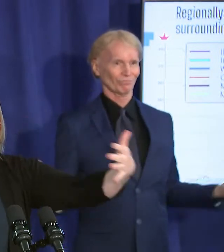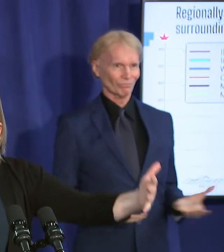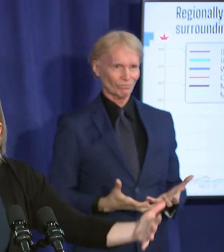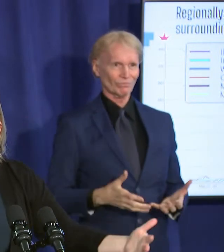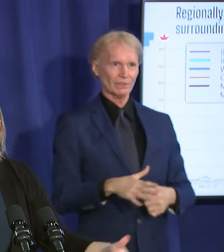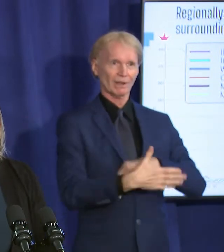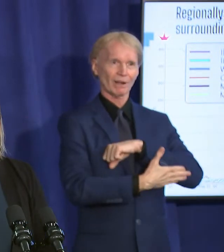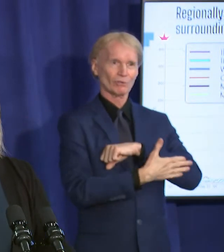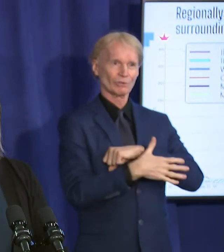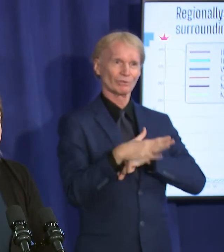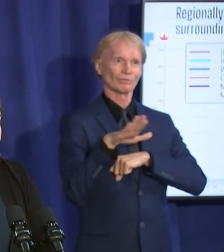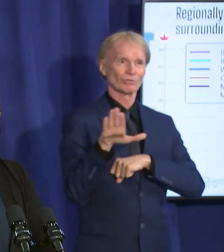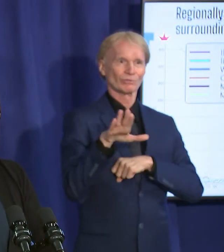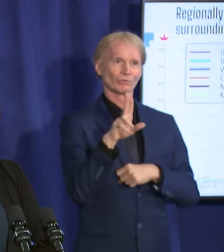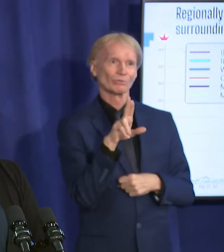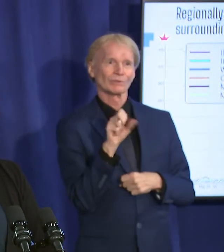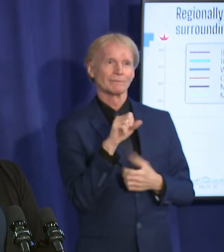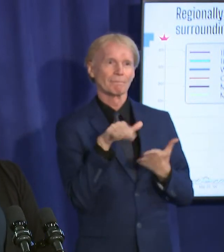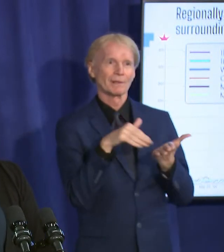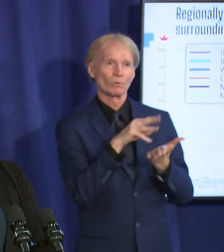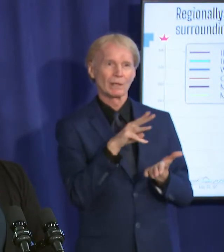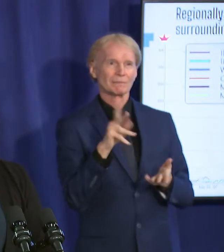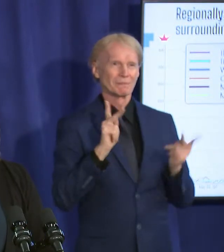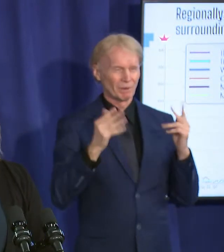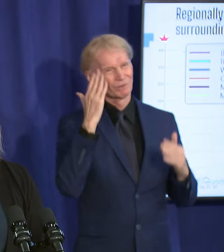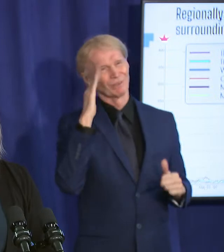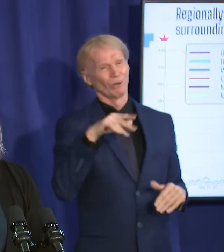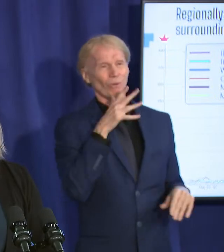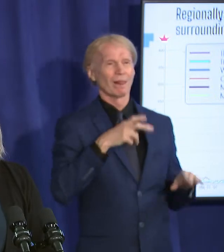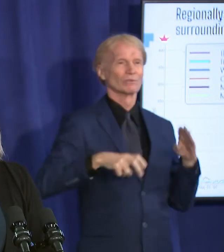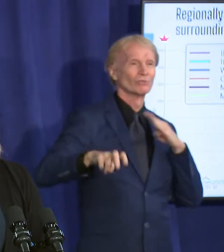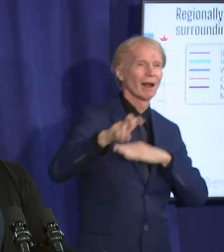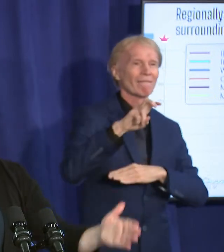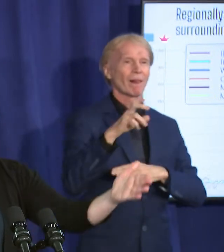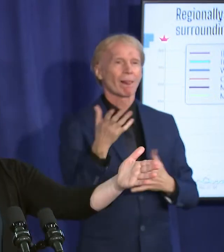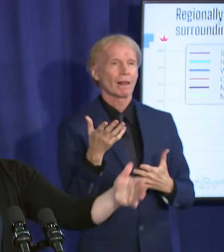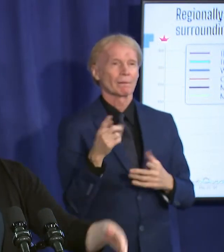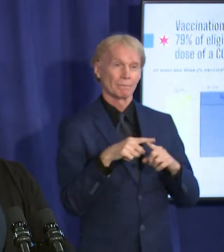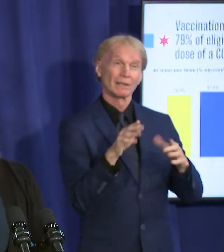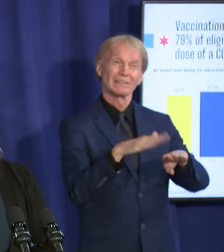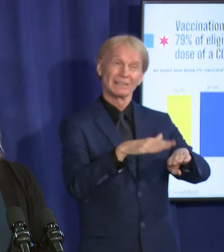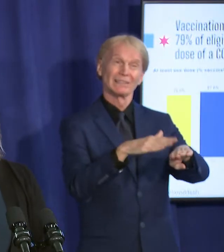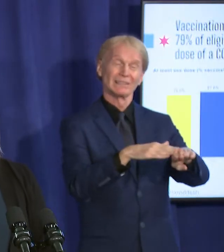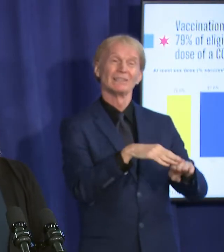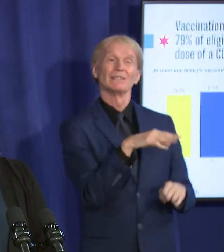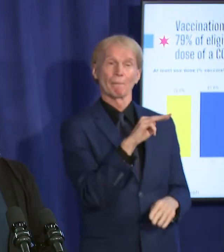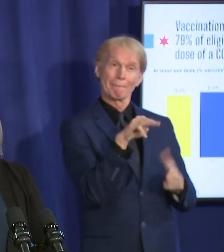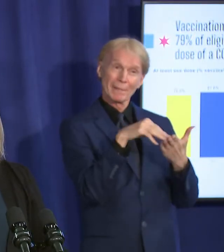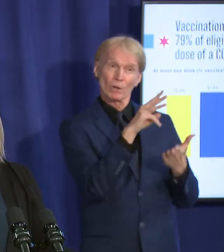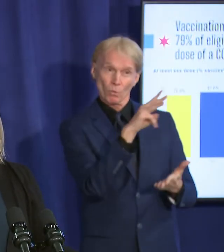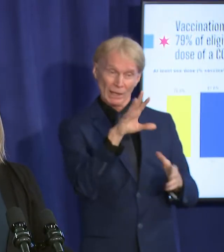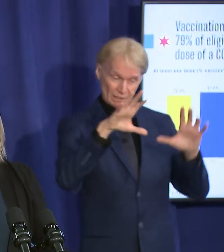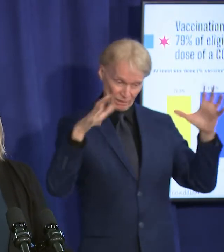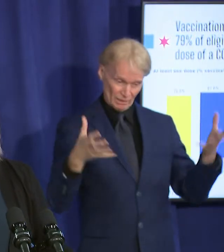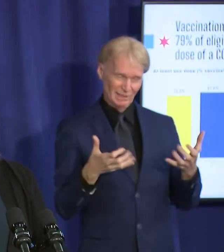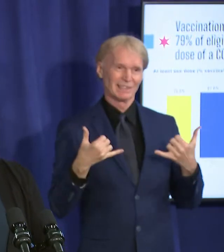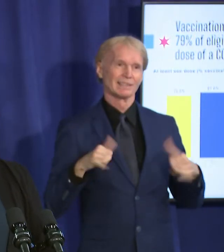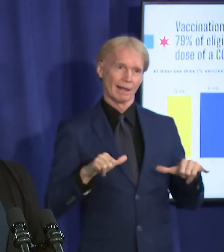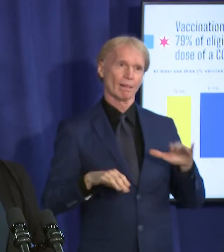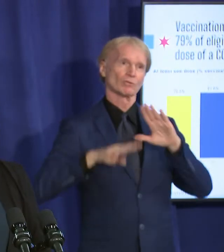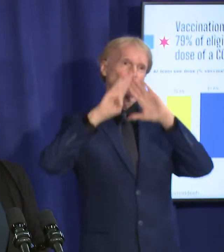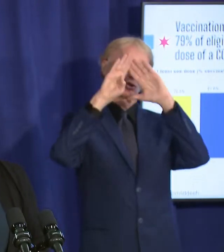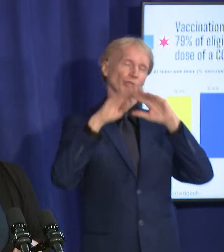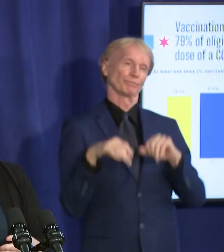We know people travel. Please continue to be careful because the Midwest is very much still surging. Vaccination rates are